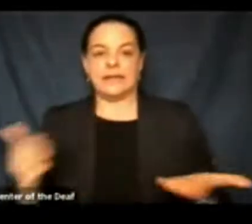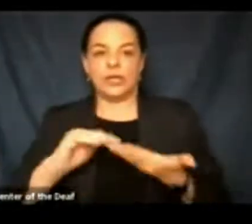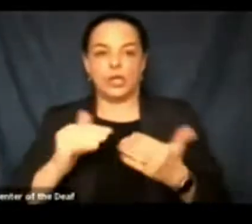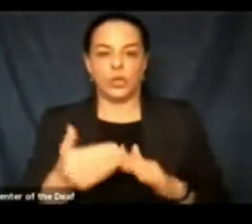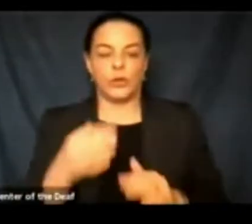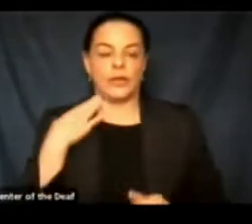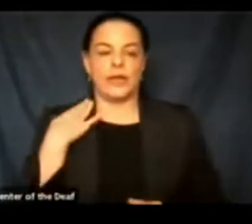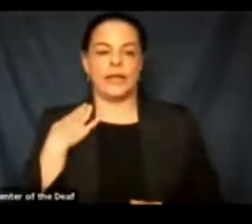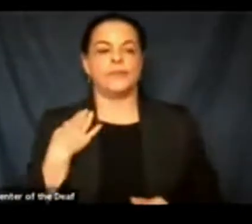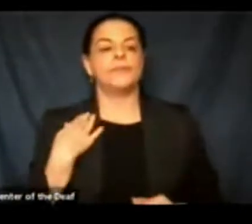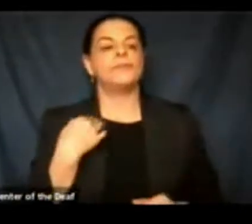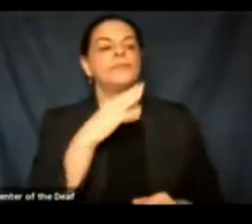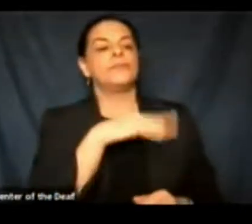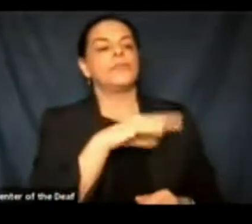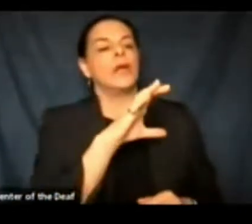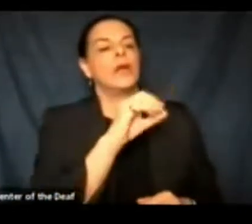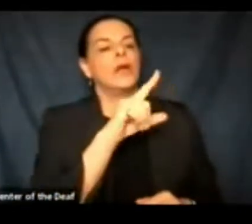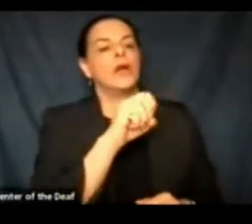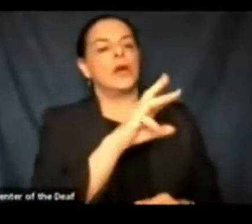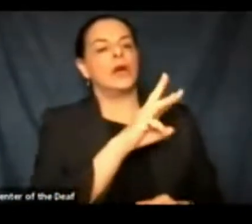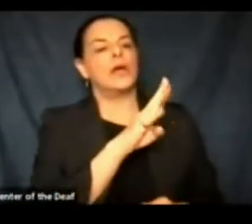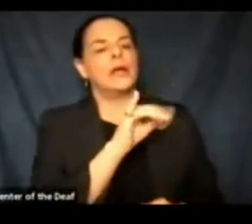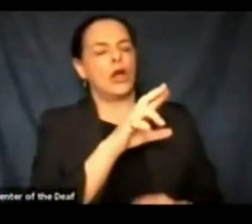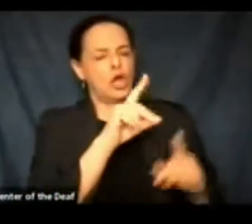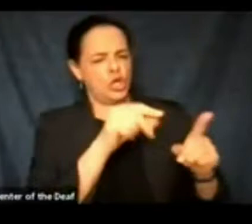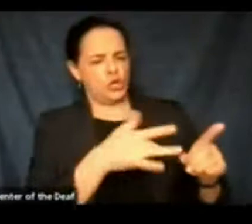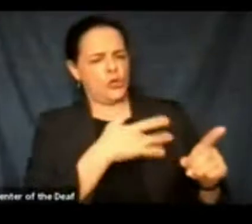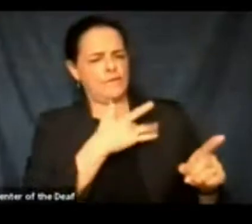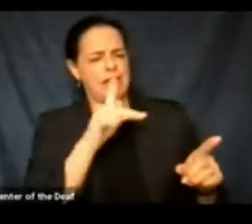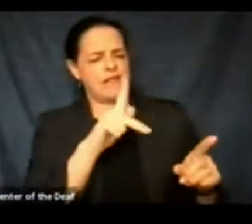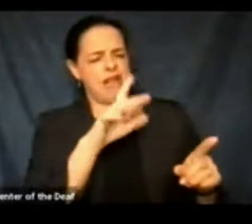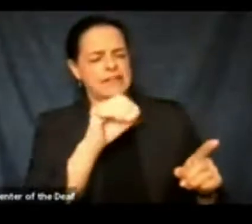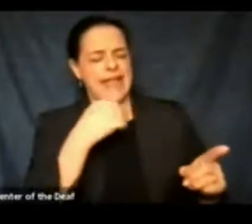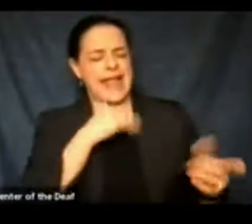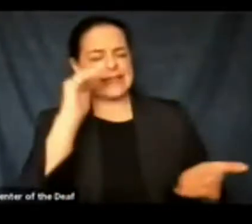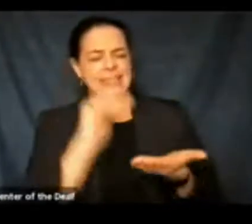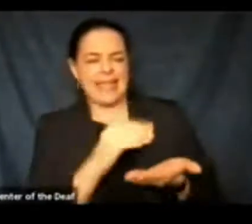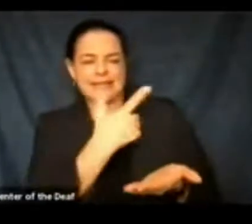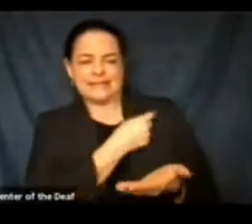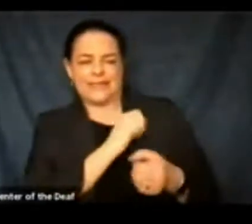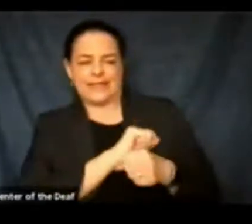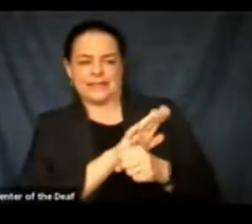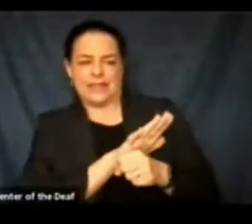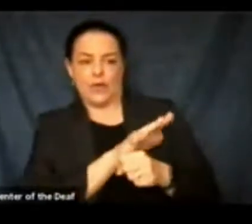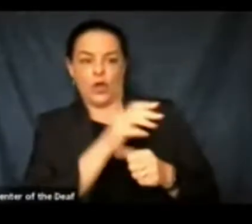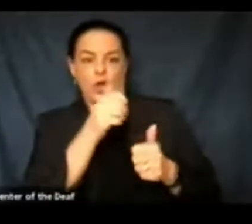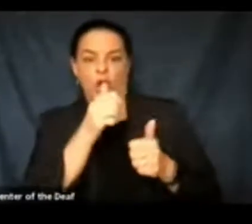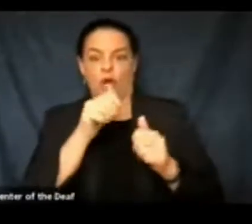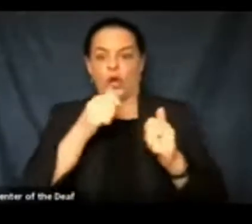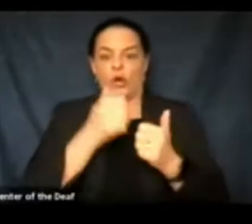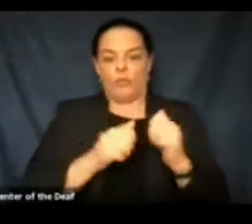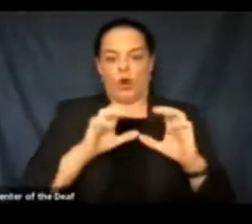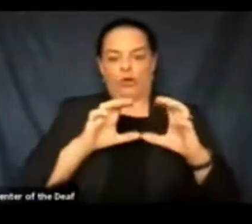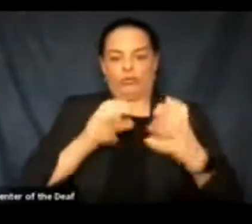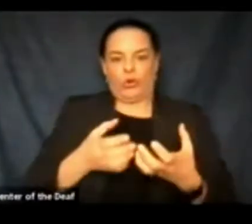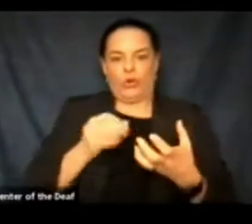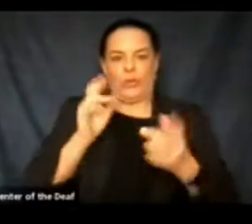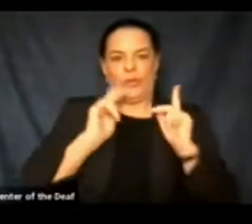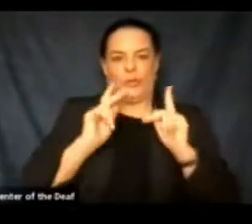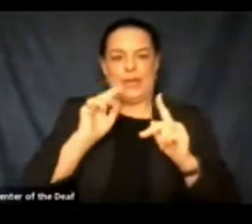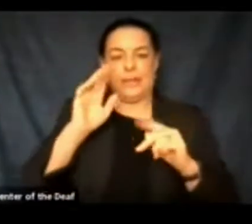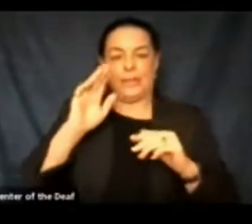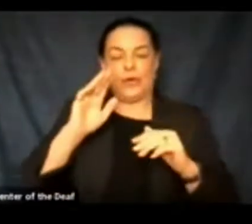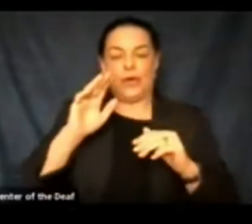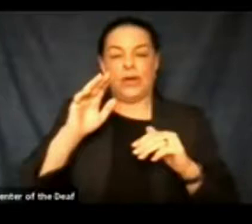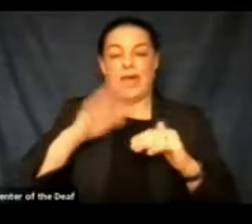From Cole with WBIR, do you feel like Knox County has fewer vaccine doses per capita available to the general public than other